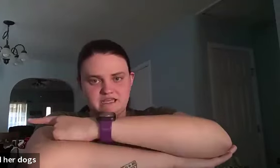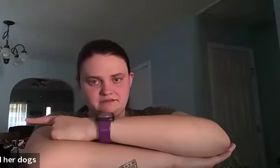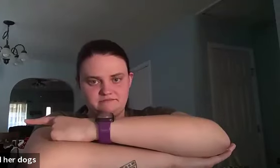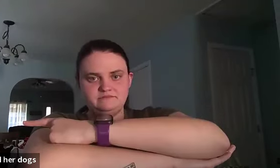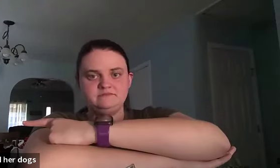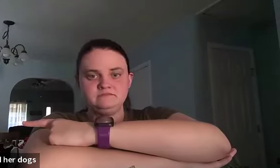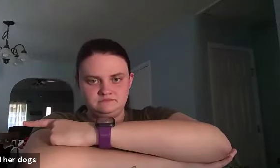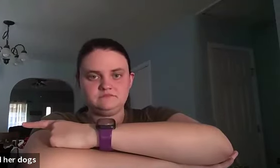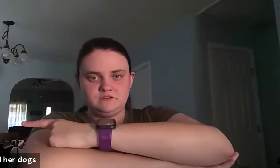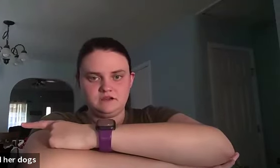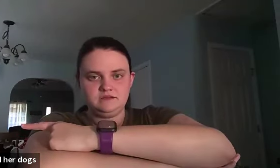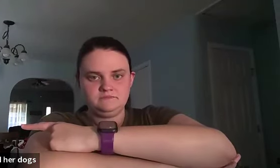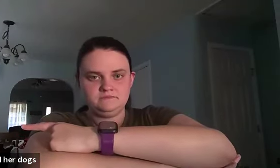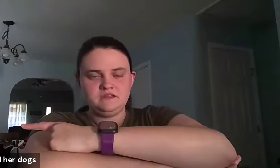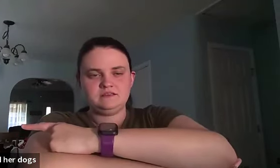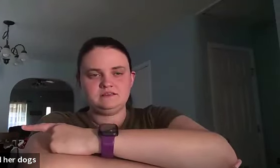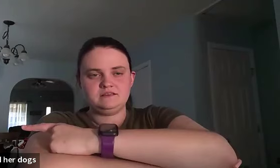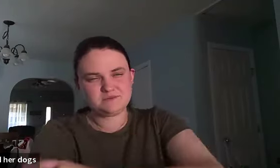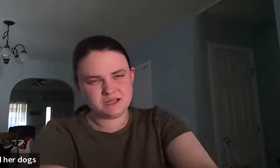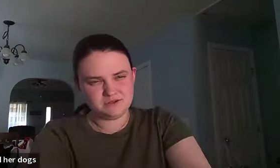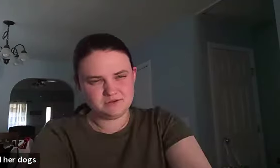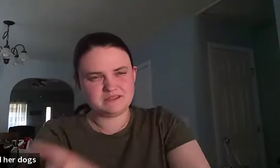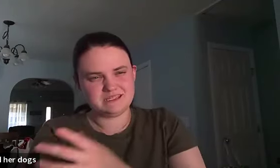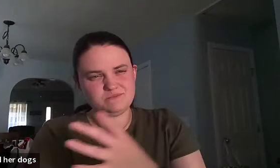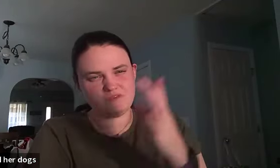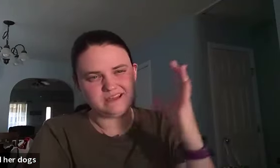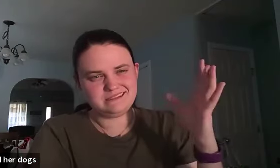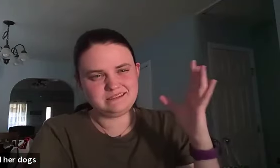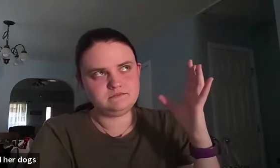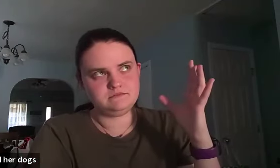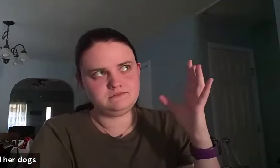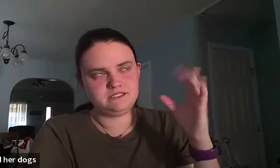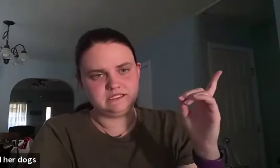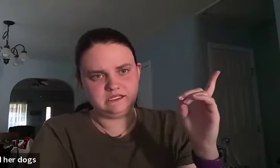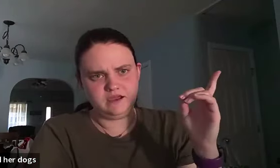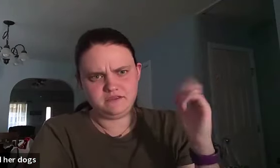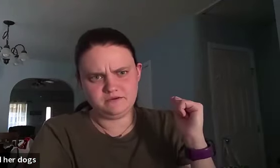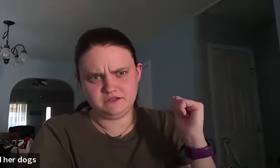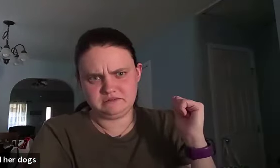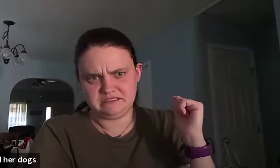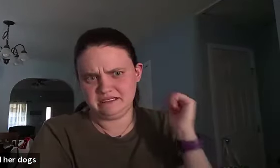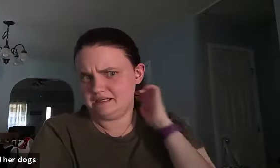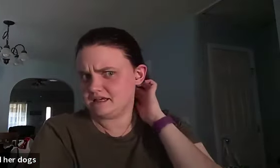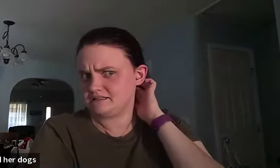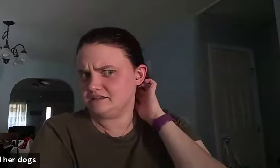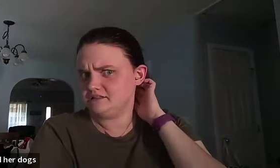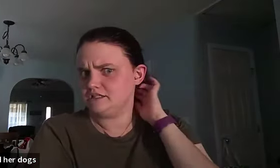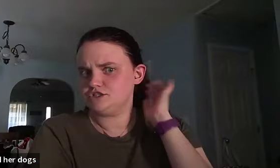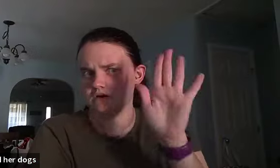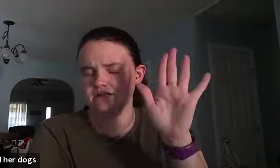day, all right? Sometimes what I use, this is more that C, I think we've talked about signing exact English. I'll come back to